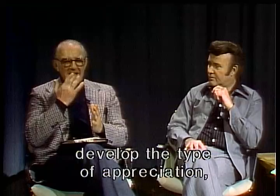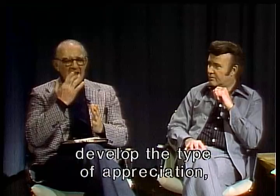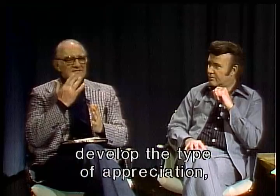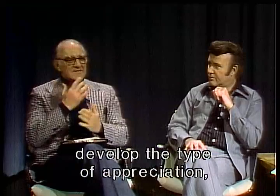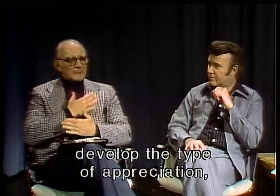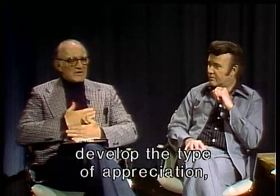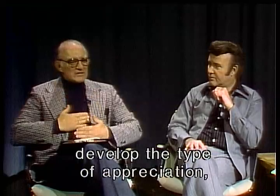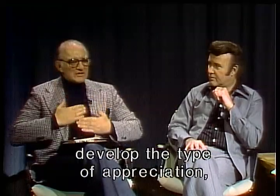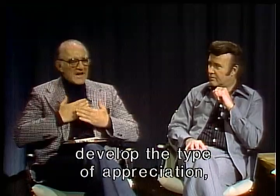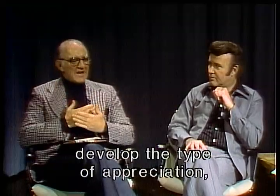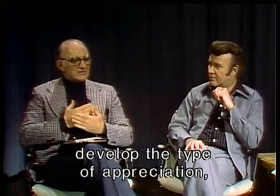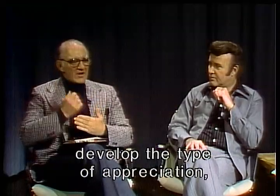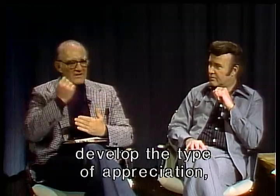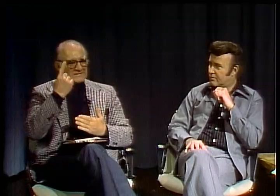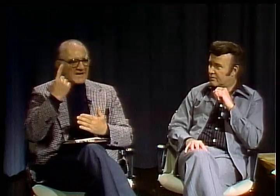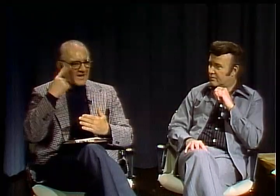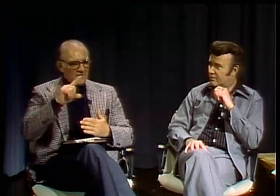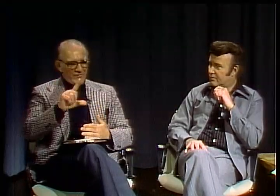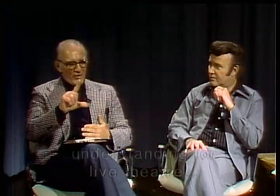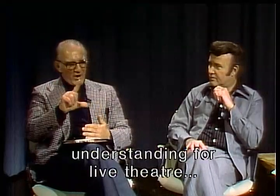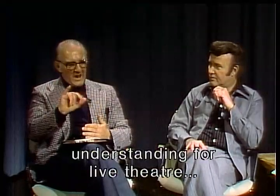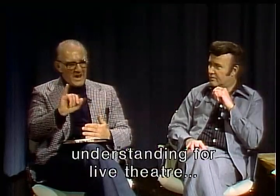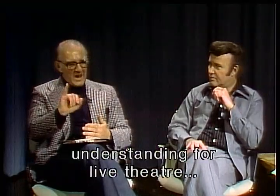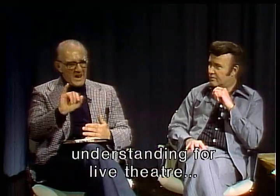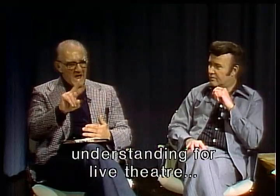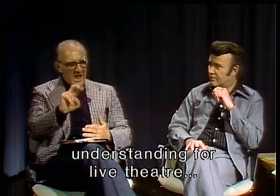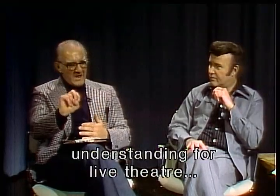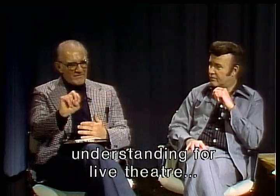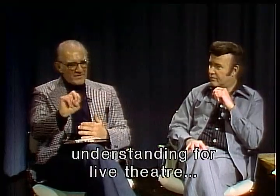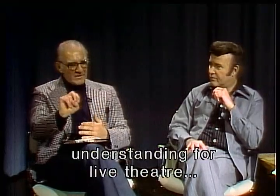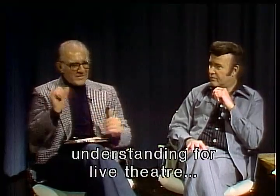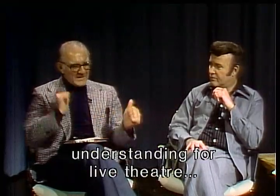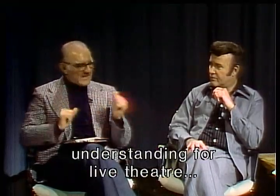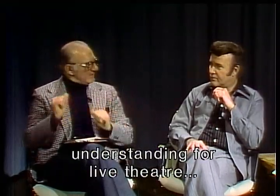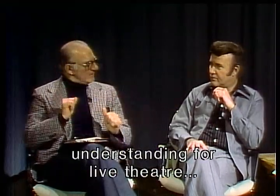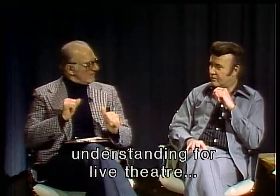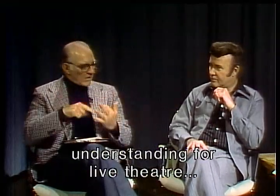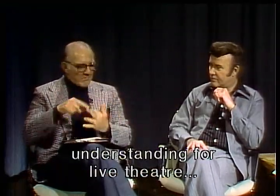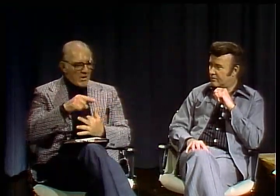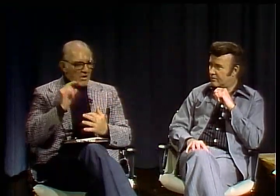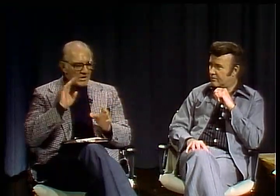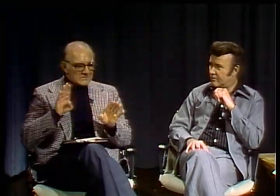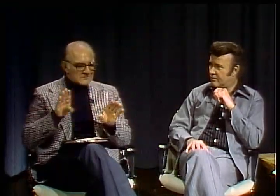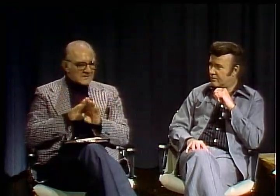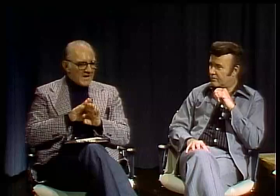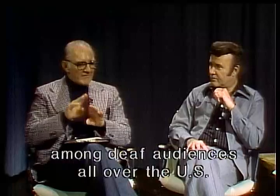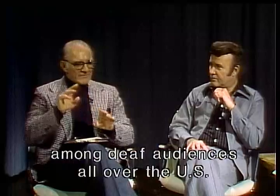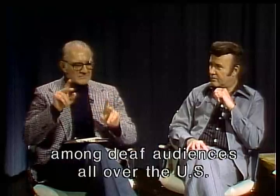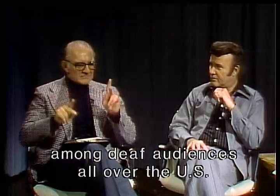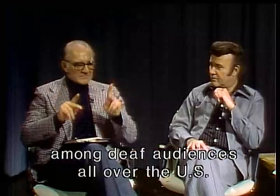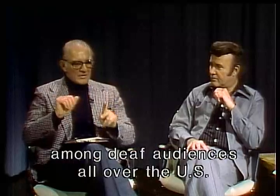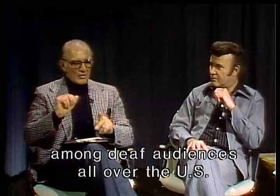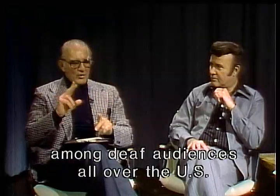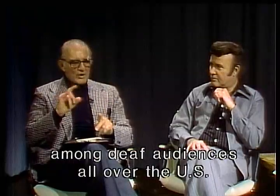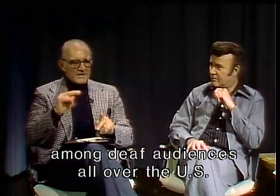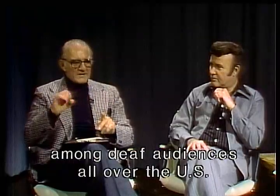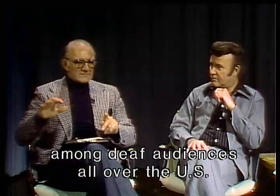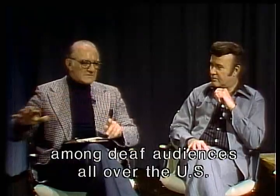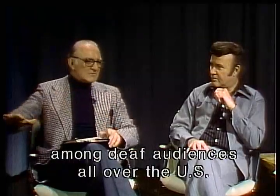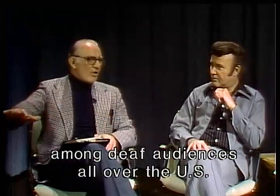taste, appreciation, understanding for live theater among deaf audiences